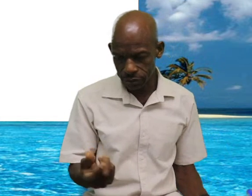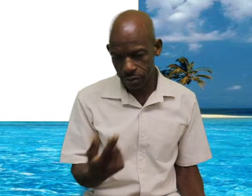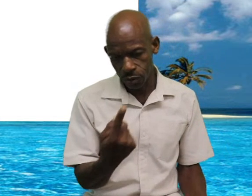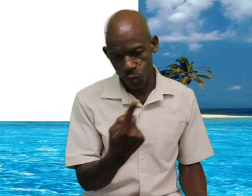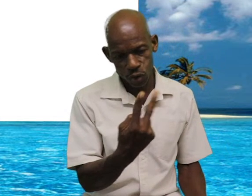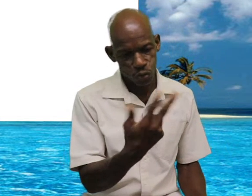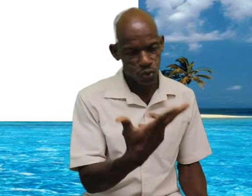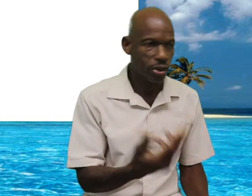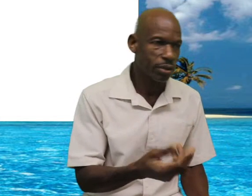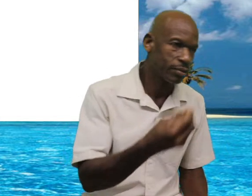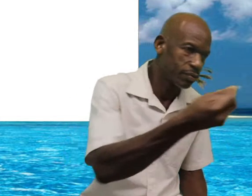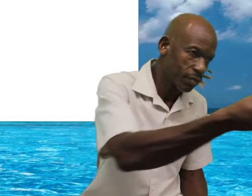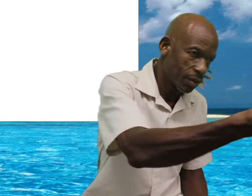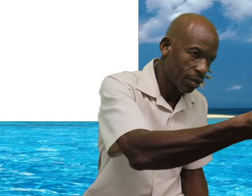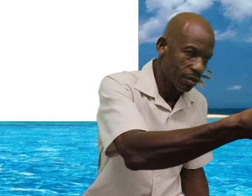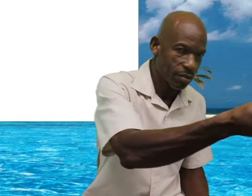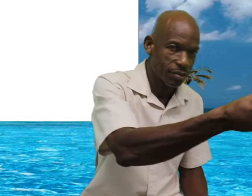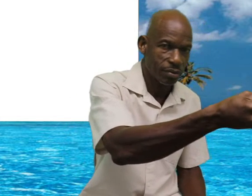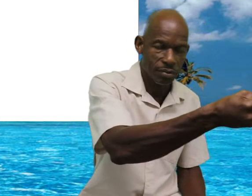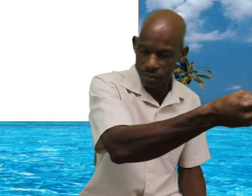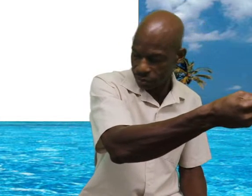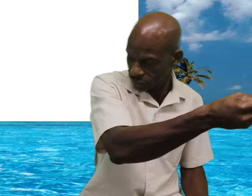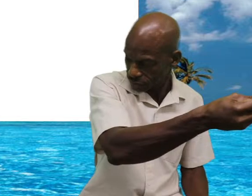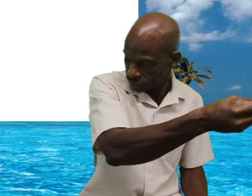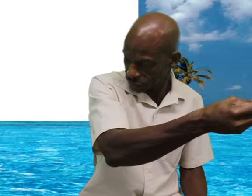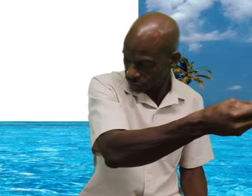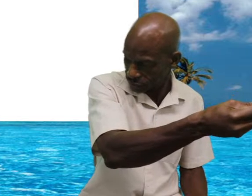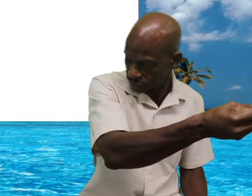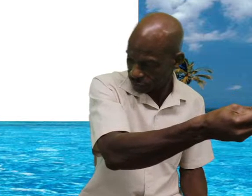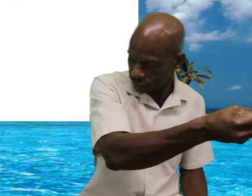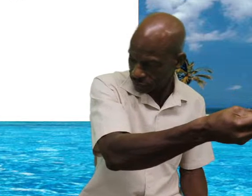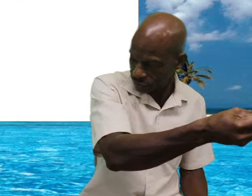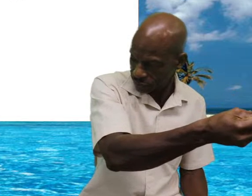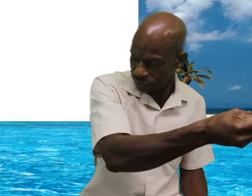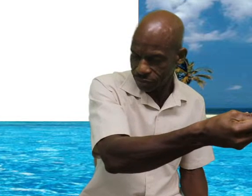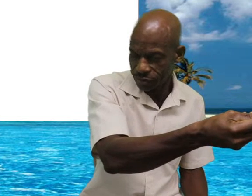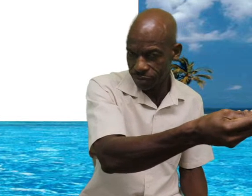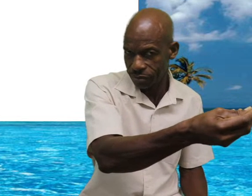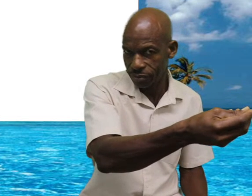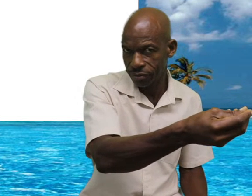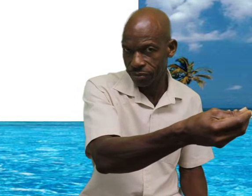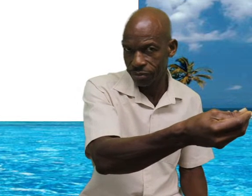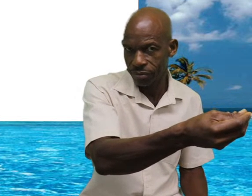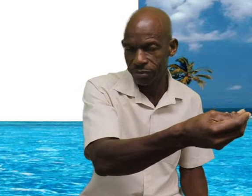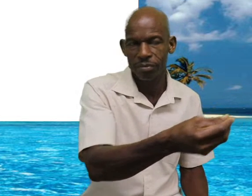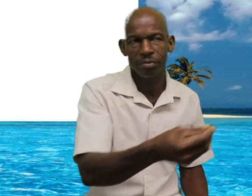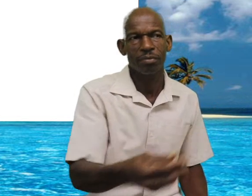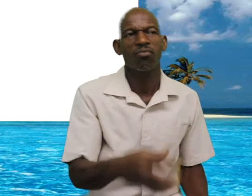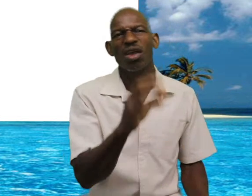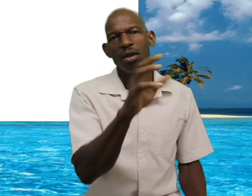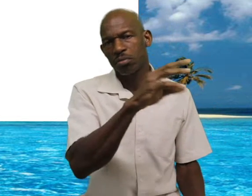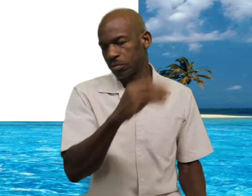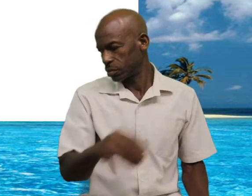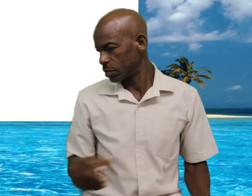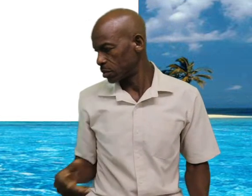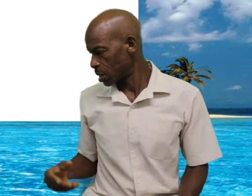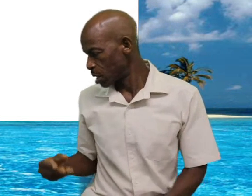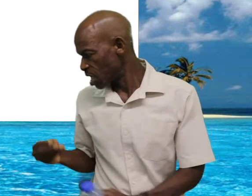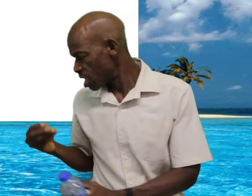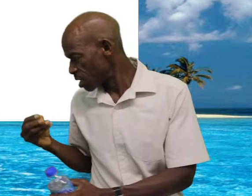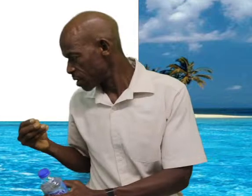now. I bought it. Person in a shop. Just, right, the person is selling